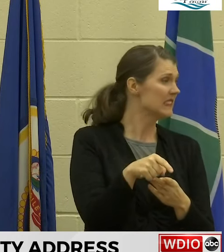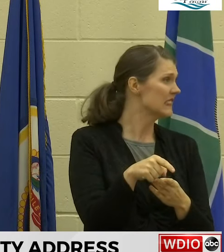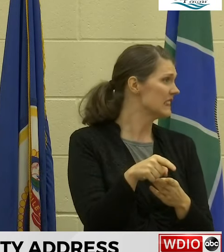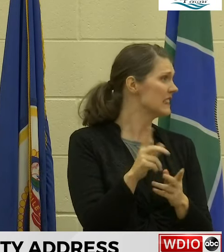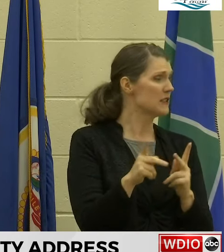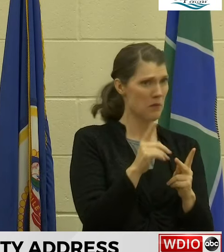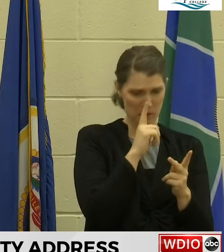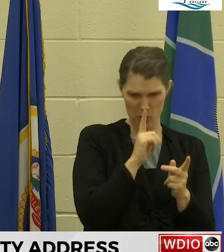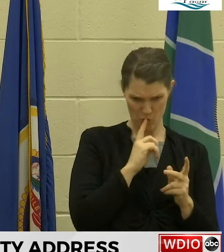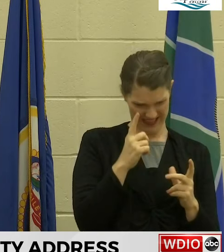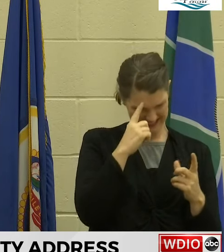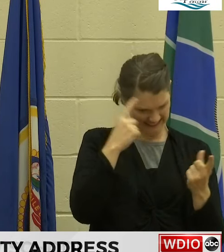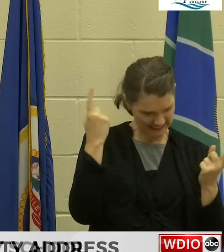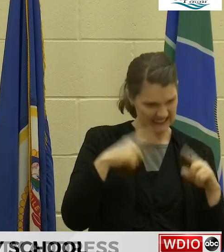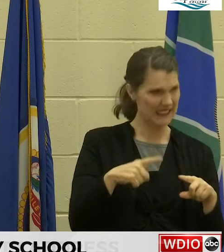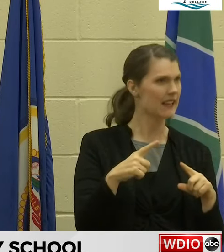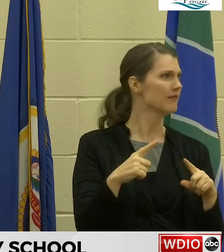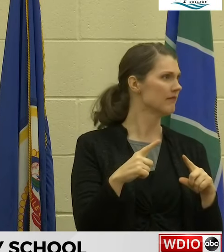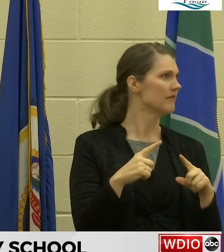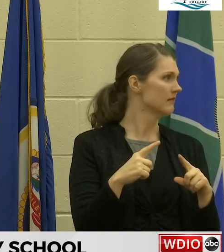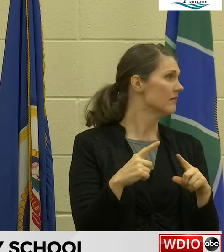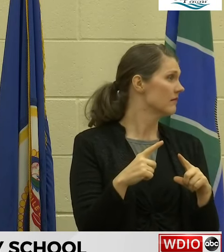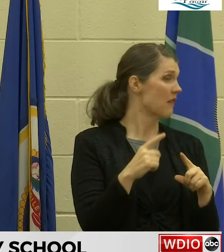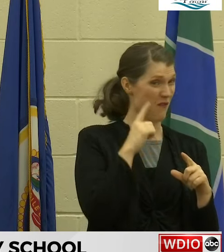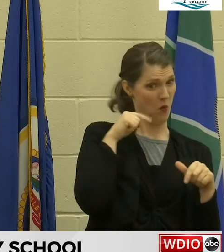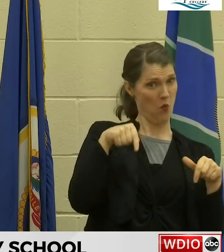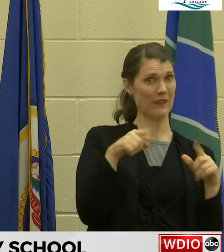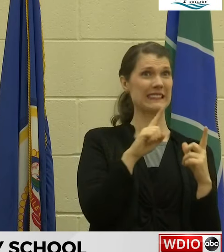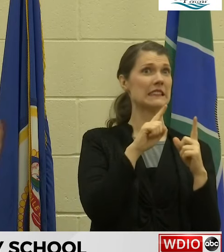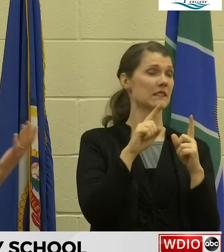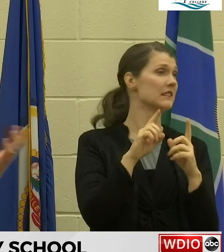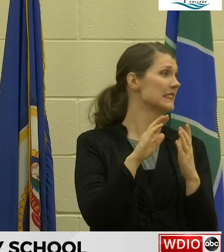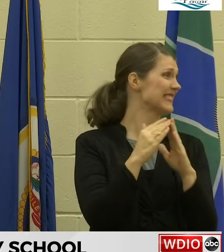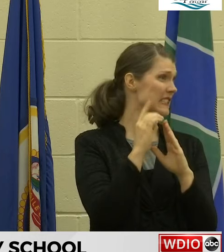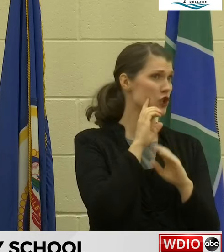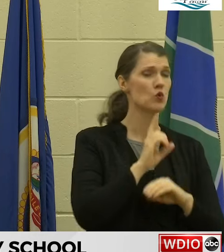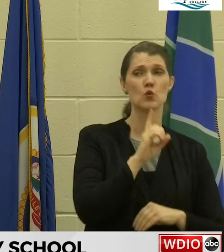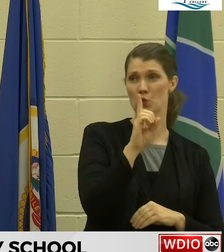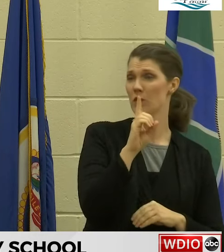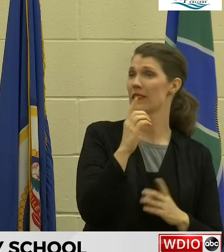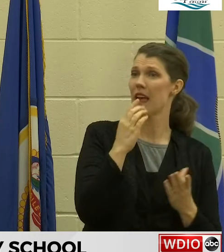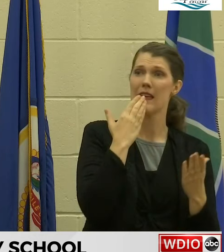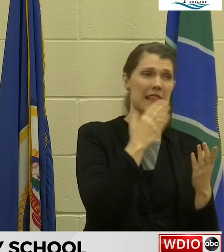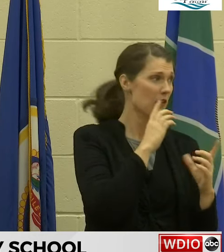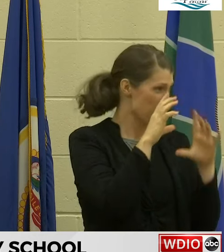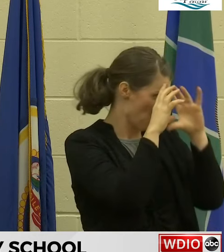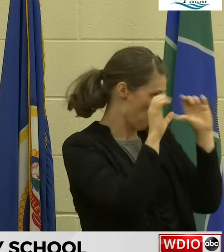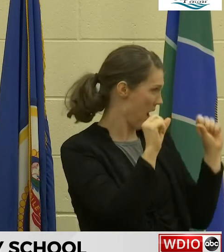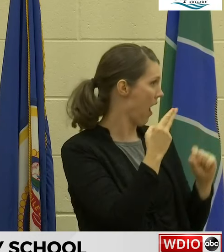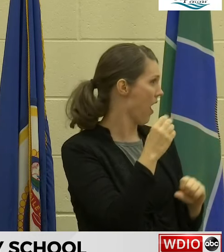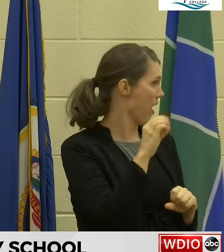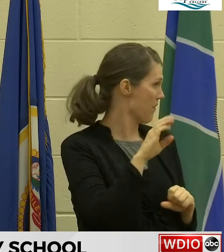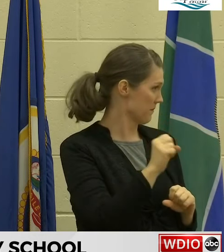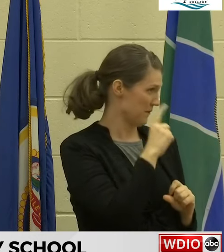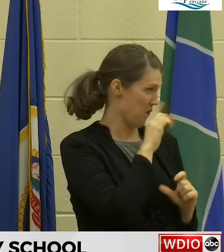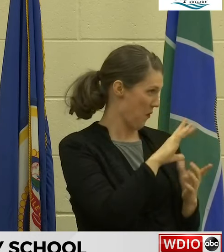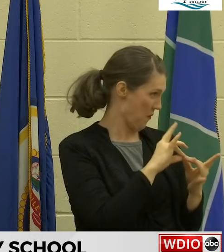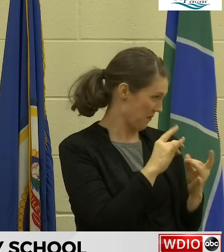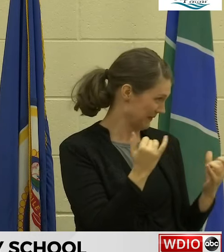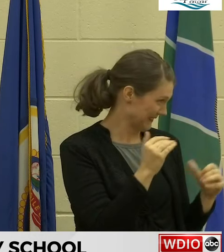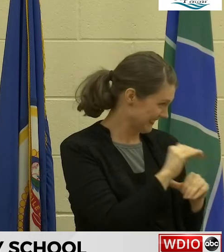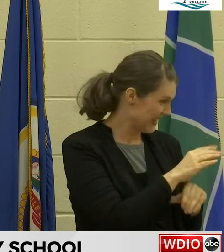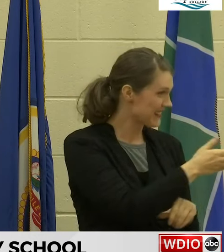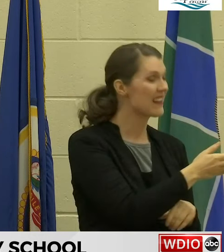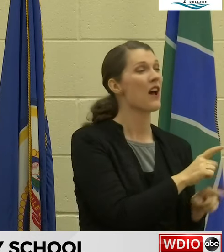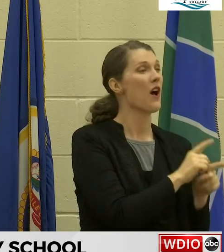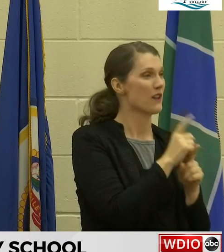the strong pulse of decision making for the city of Duluth. Thank you, President Hobbs, for your comments tonight. And